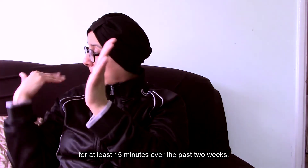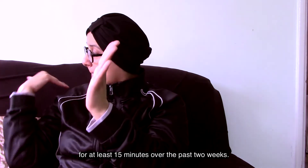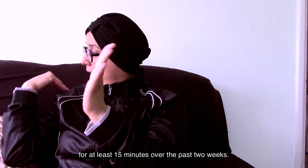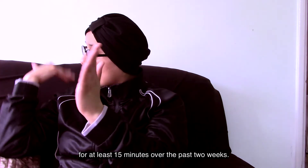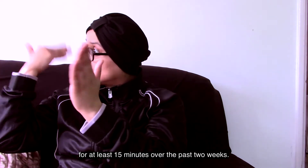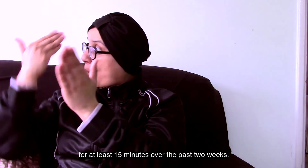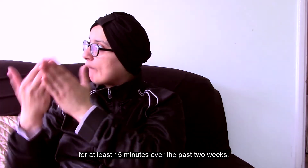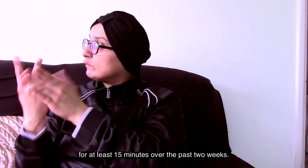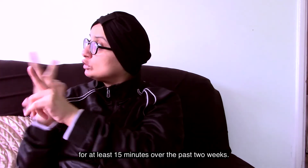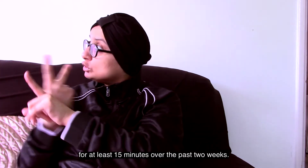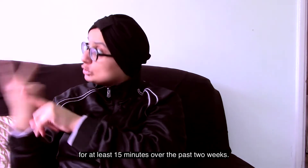weeks.